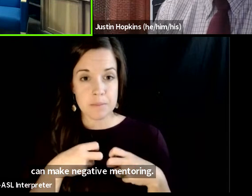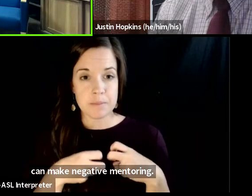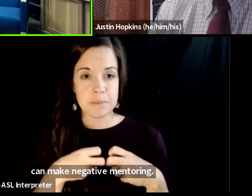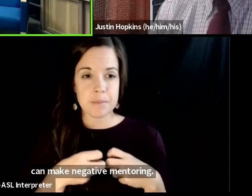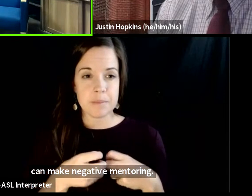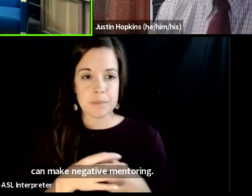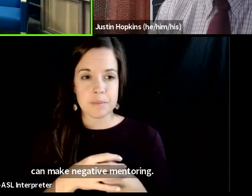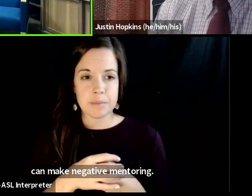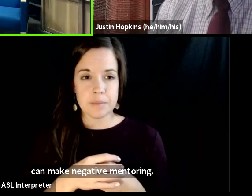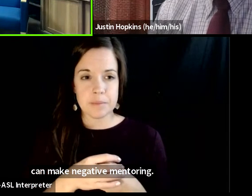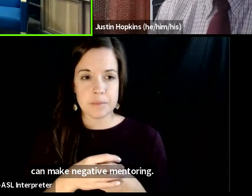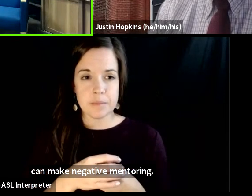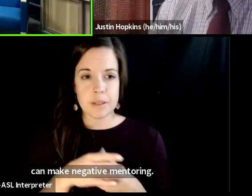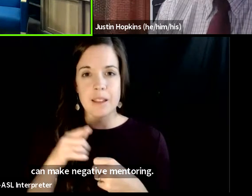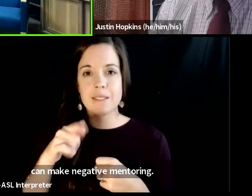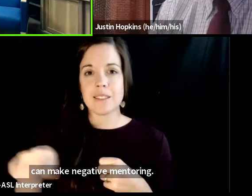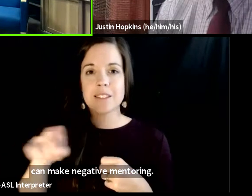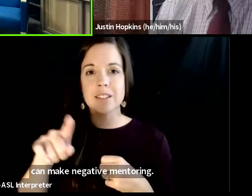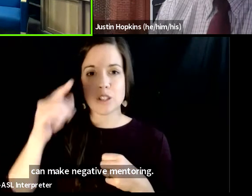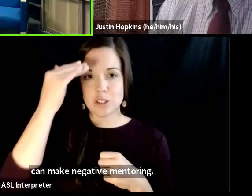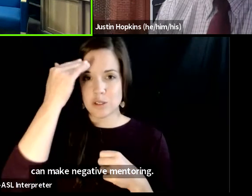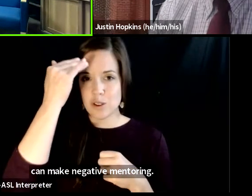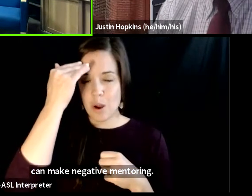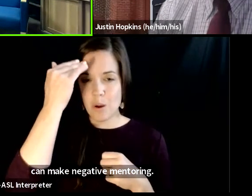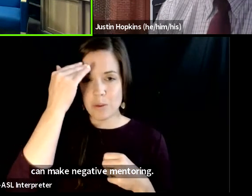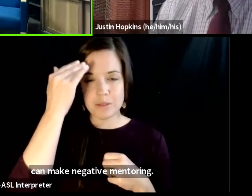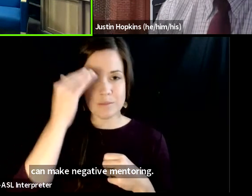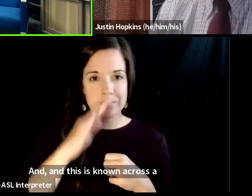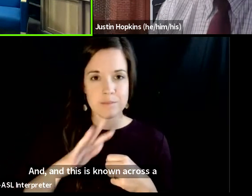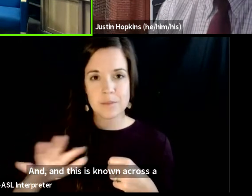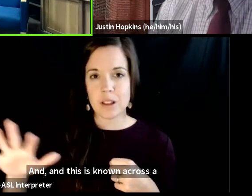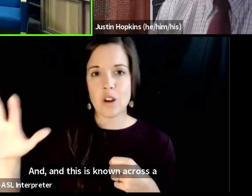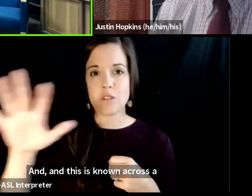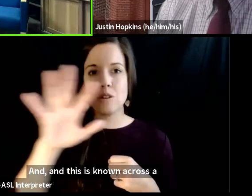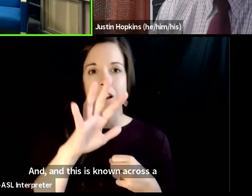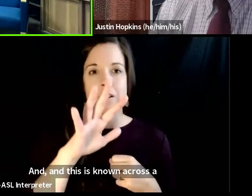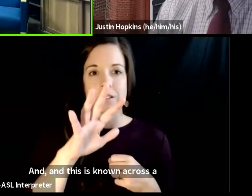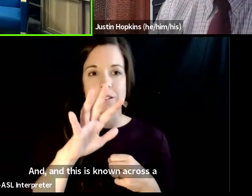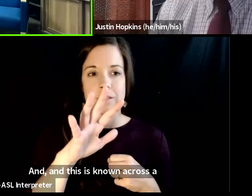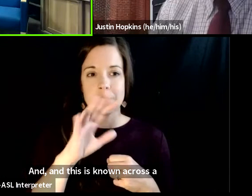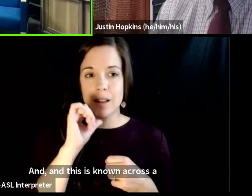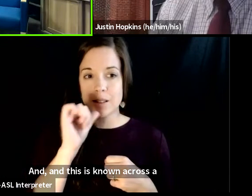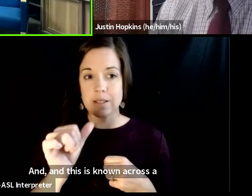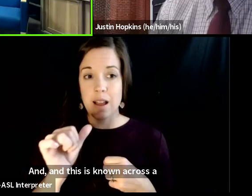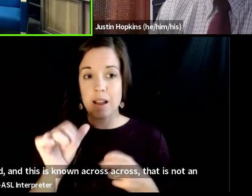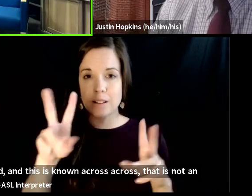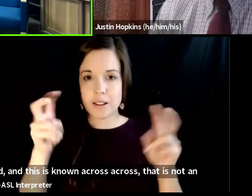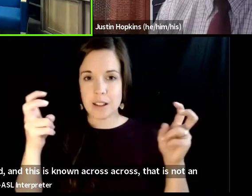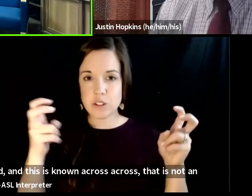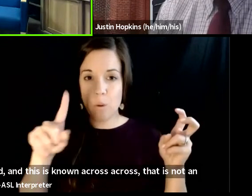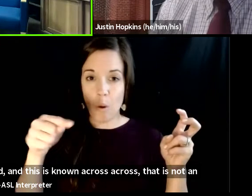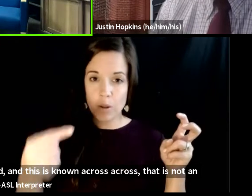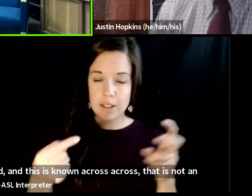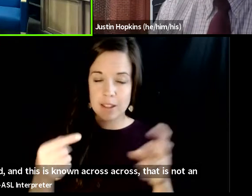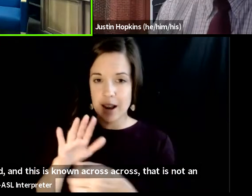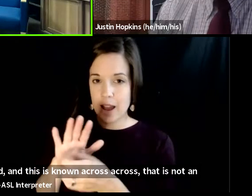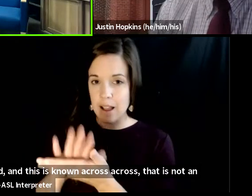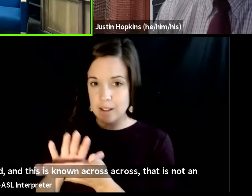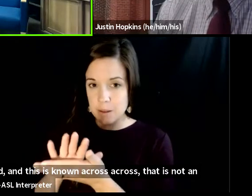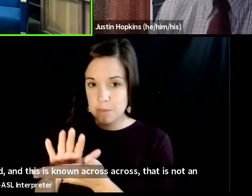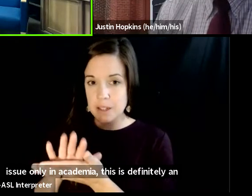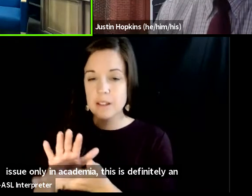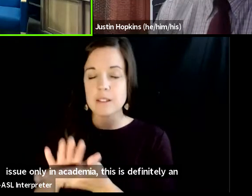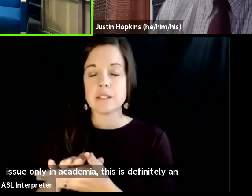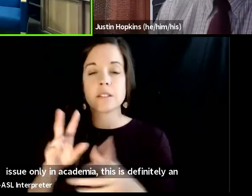And this is known across, that is not an issue only in academia. This is definitely